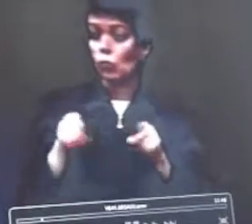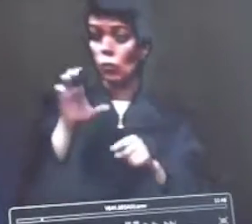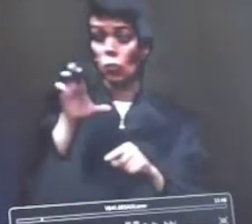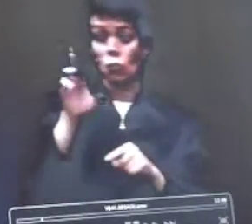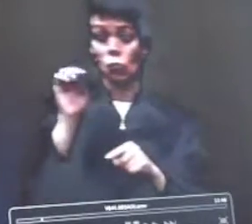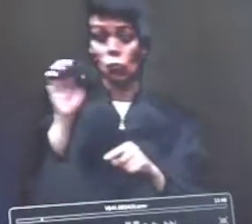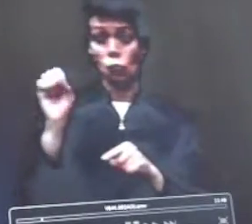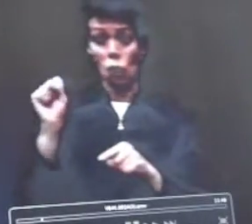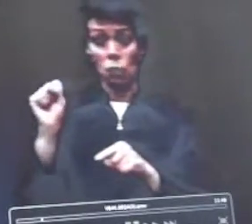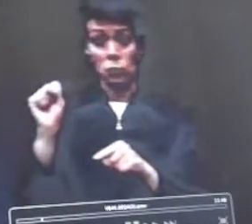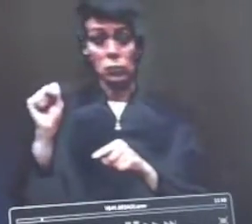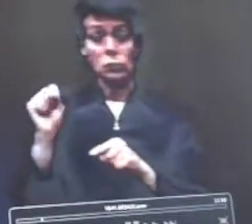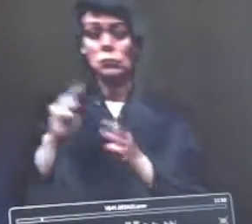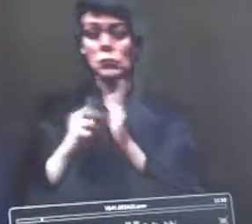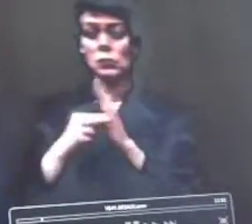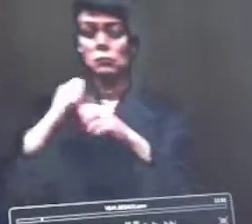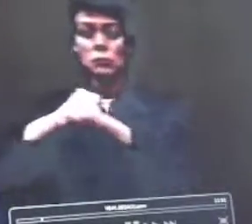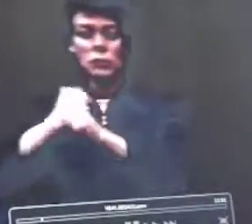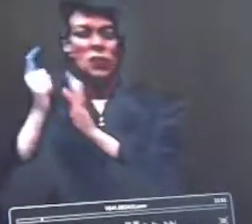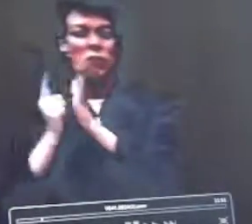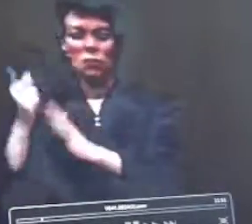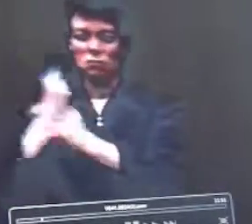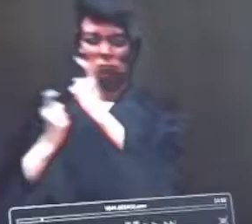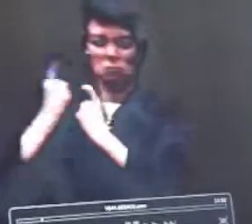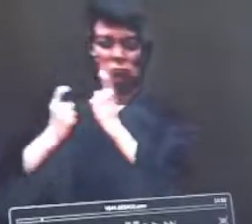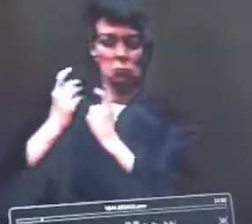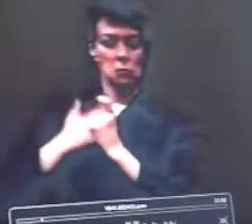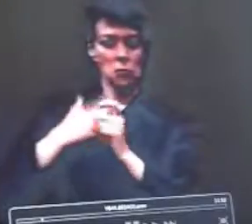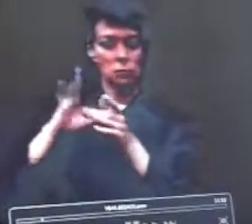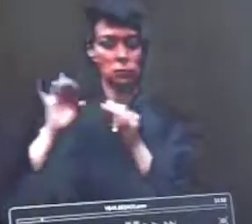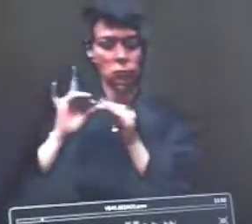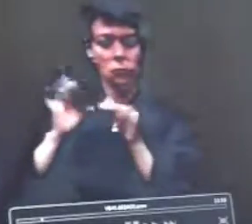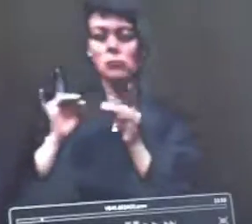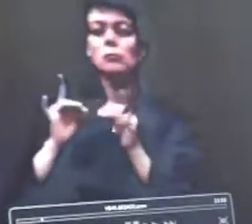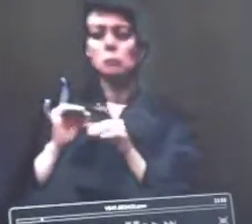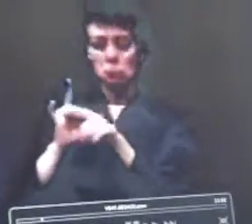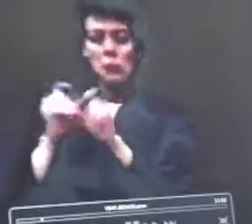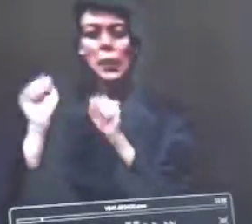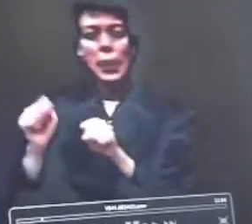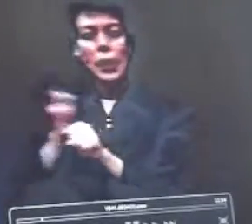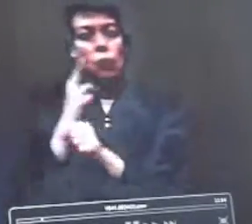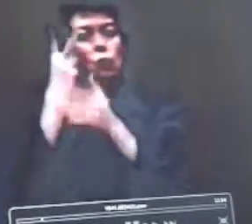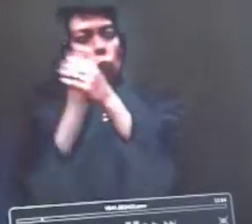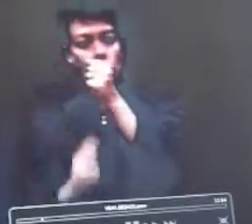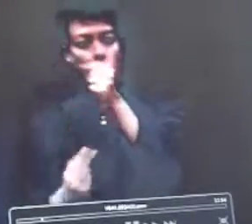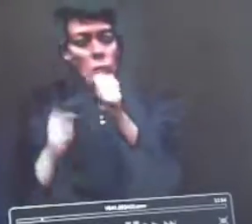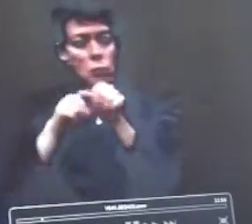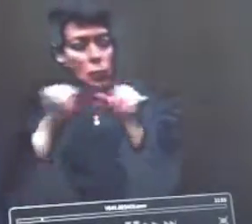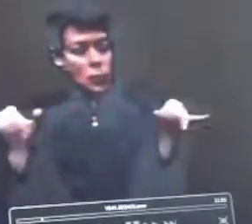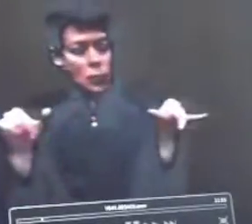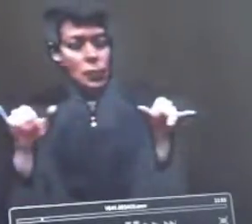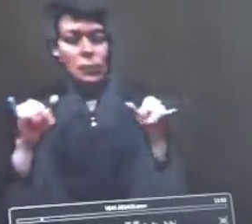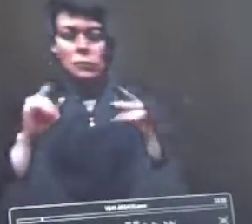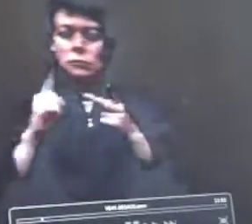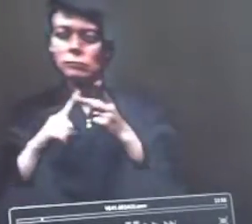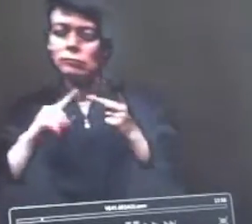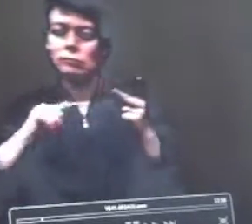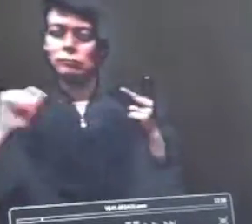accurate. During a cross-examination, when the lawyer is questioning, you can use both